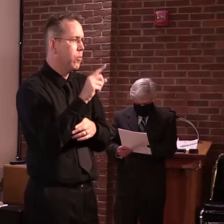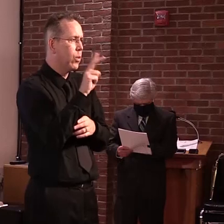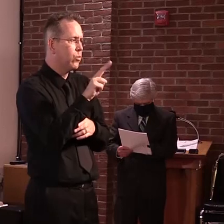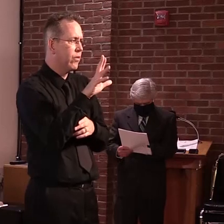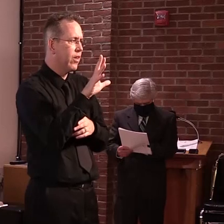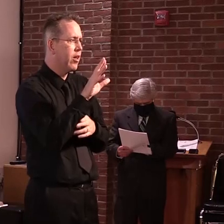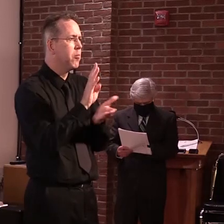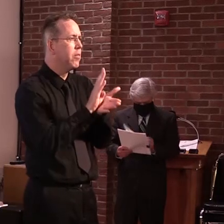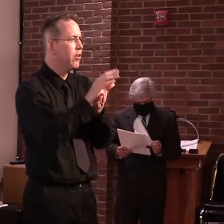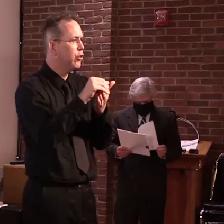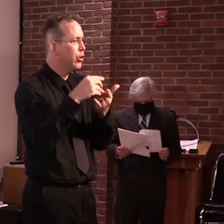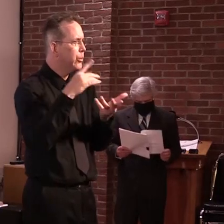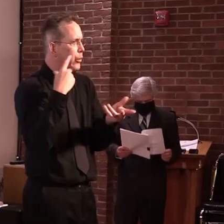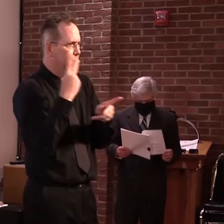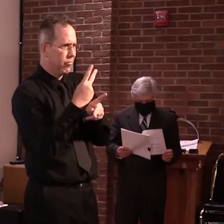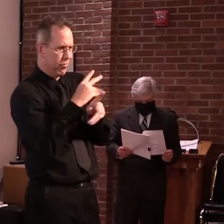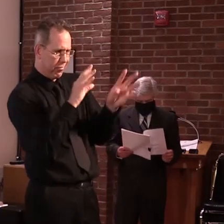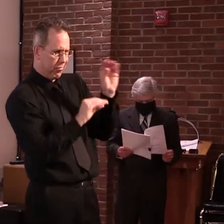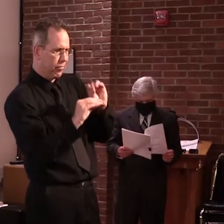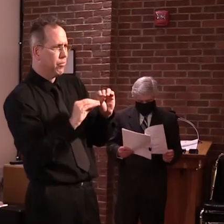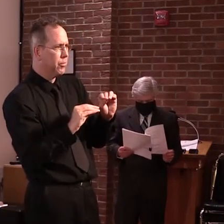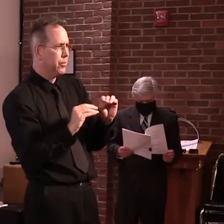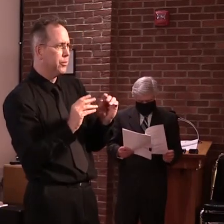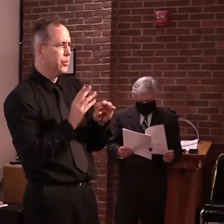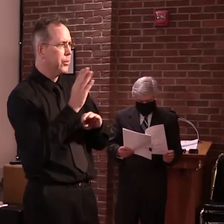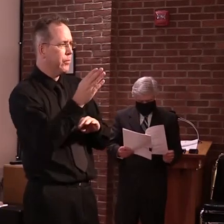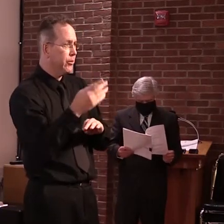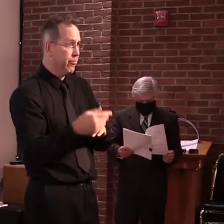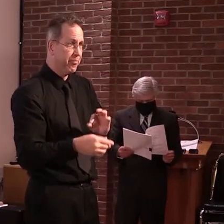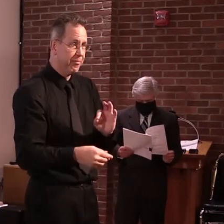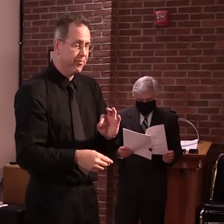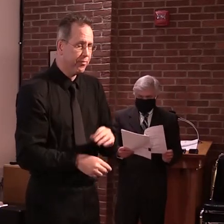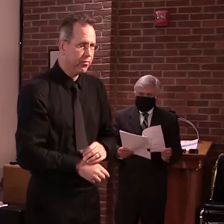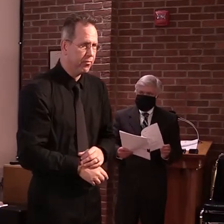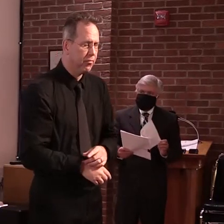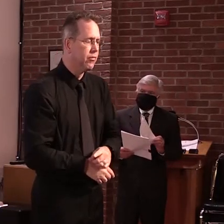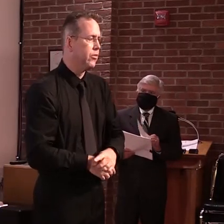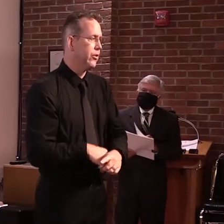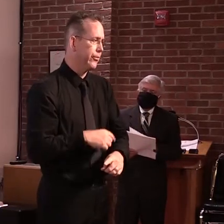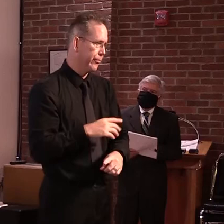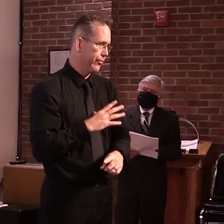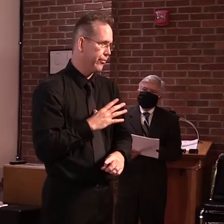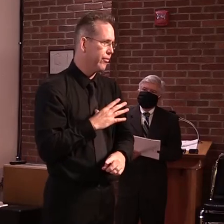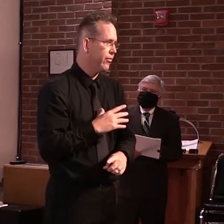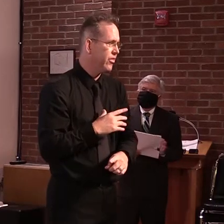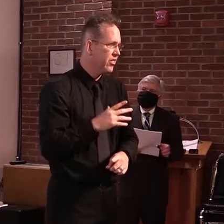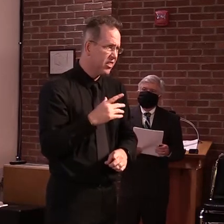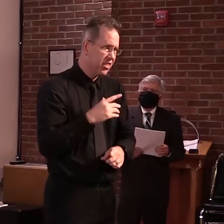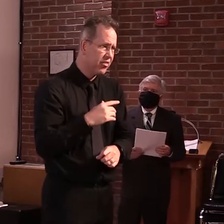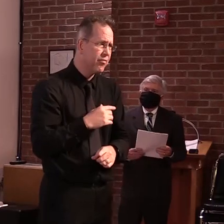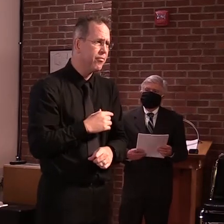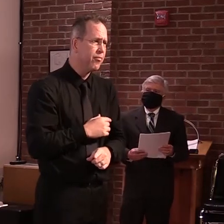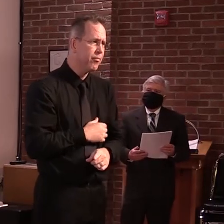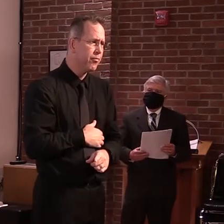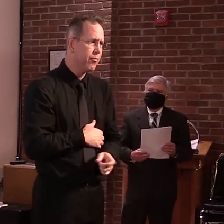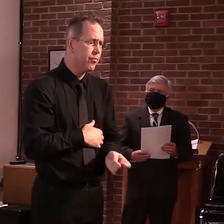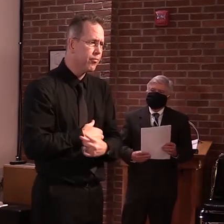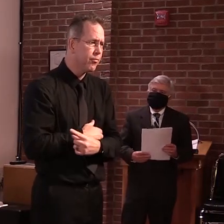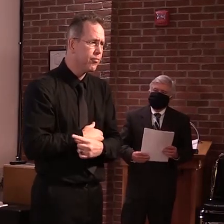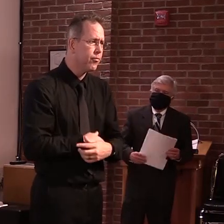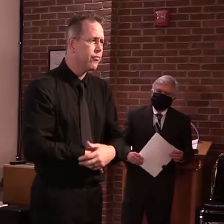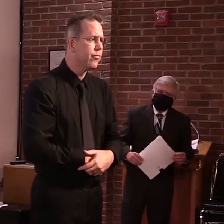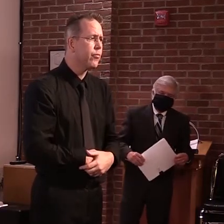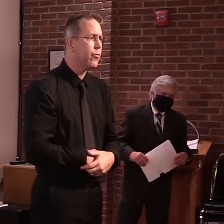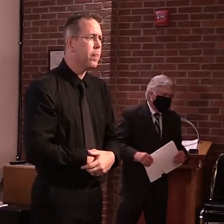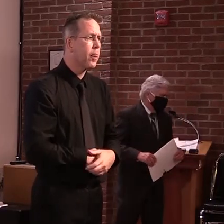No, it does. I'm just wondering if the state will have to pay that back, or how is that going to be replenished? No, that's a